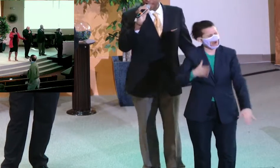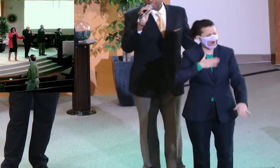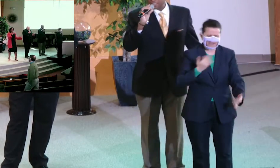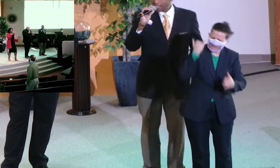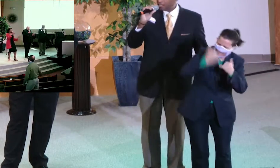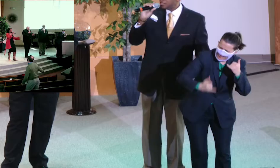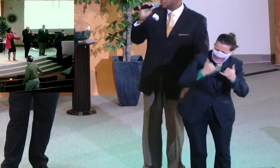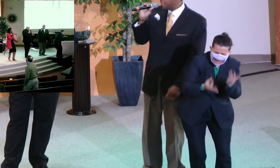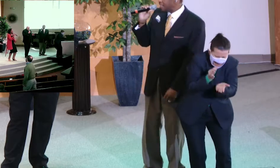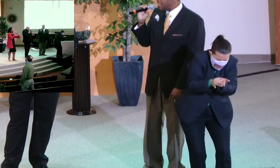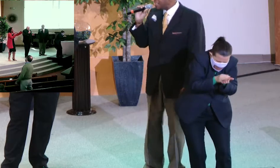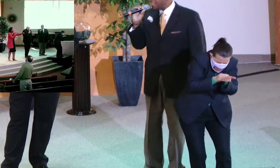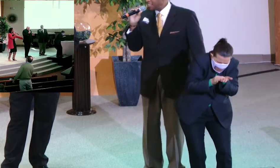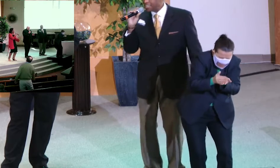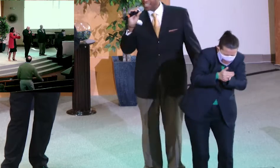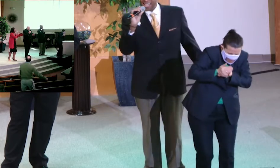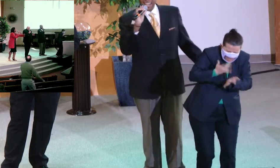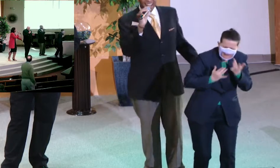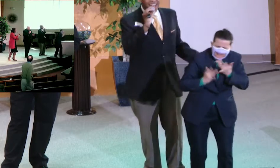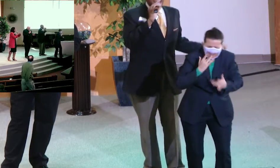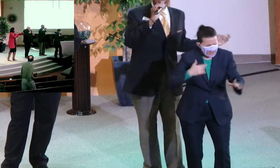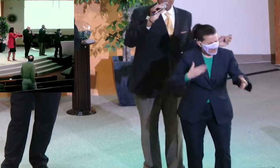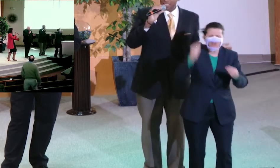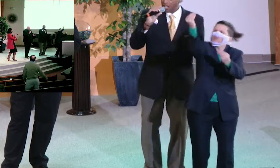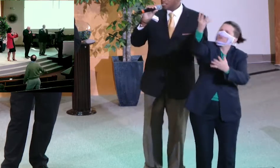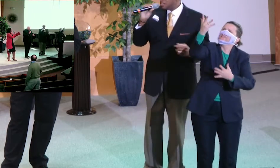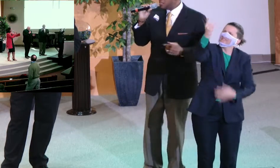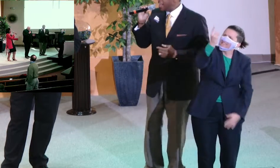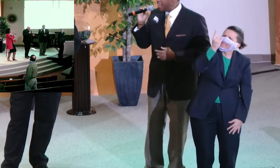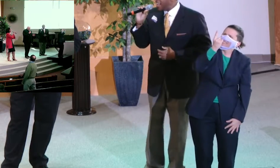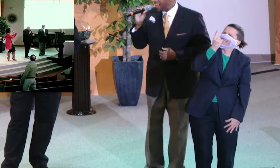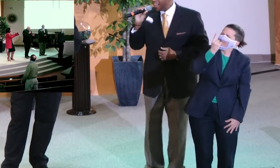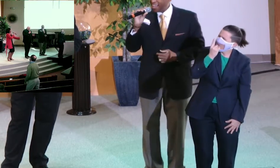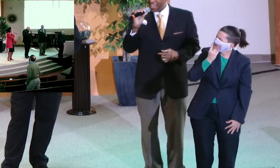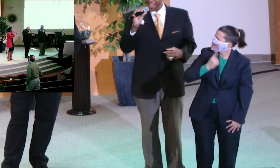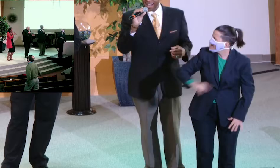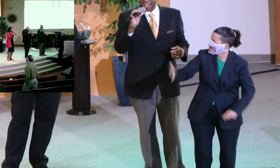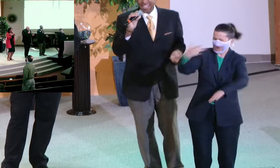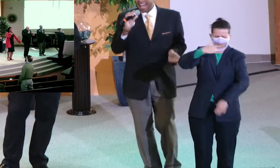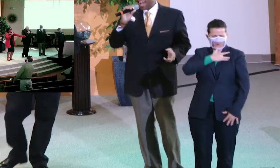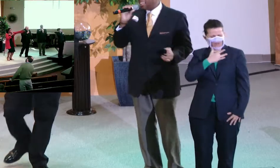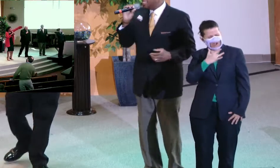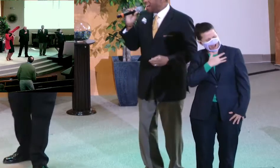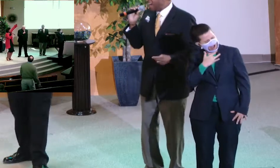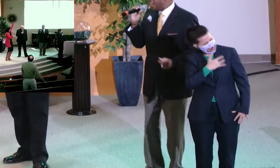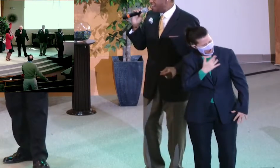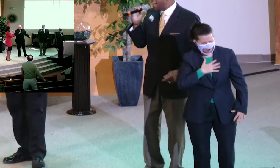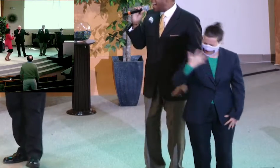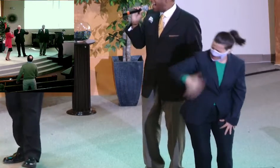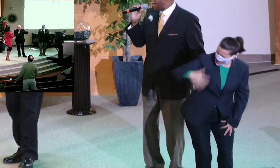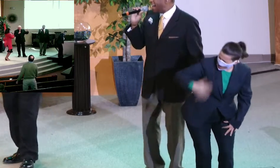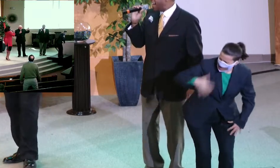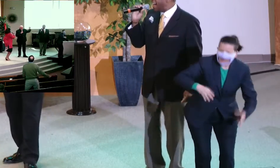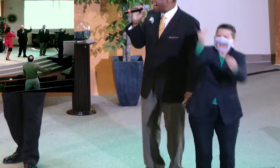dime, felt I didn't have a friend. You touched my heart and gave me